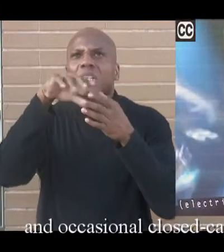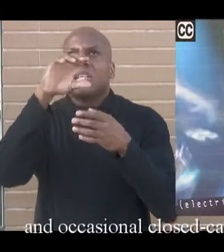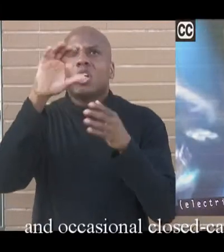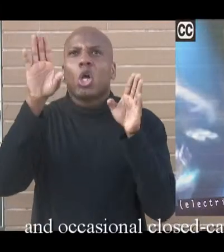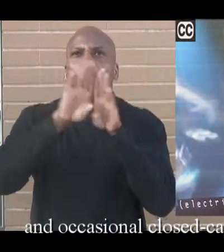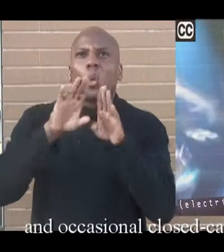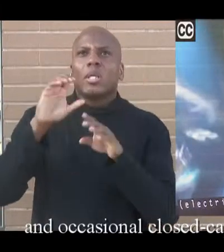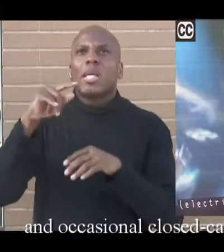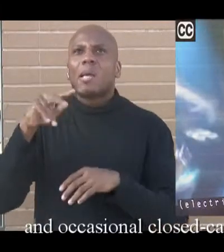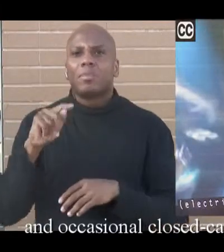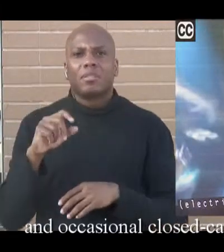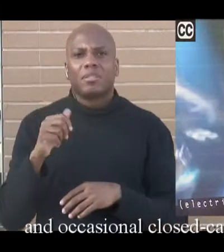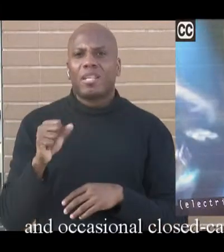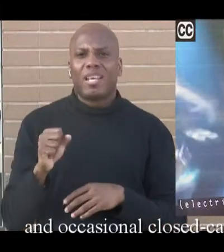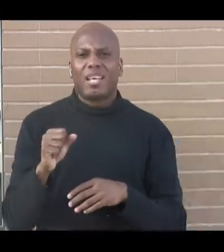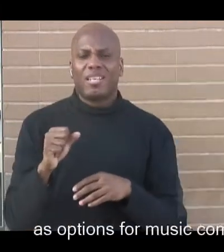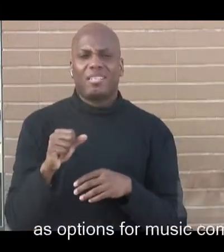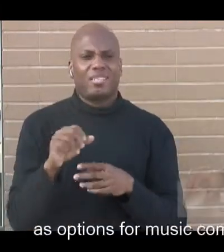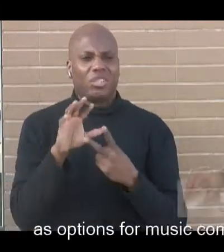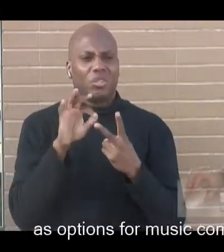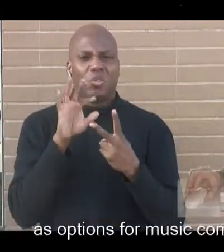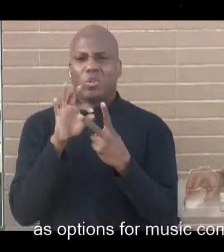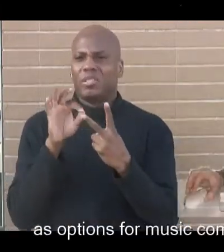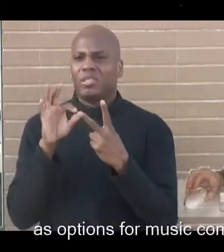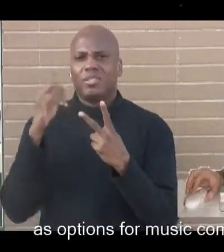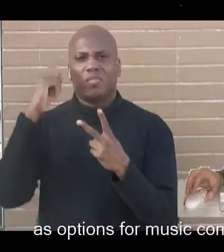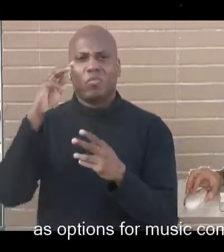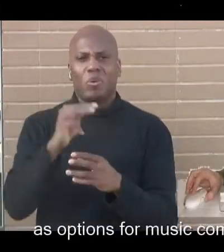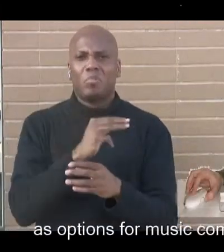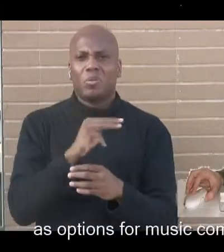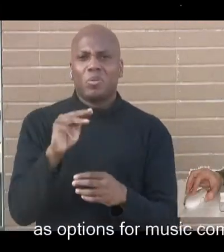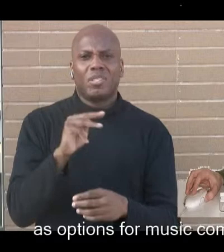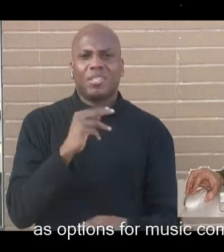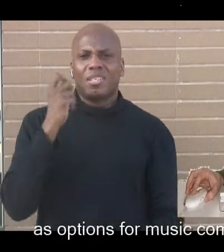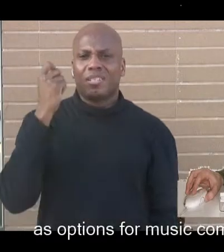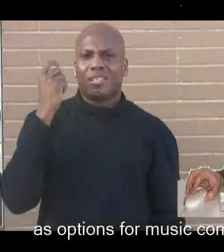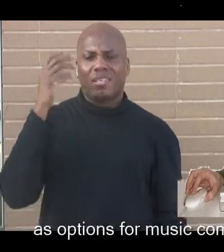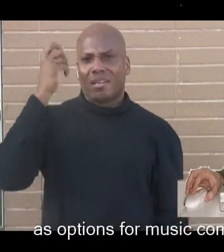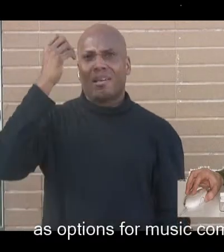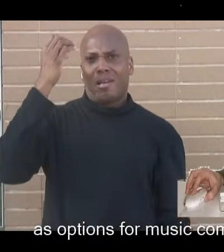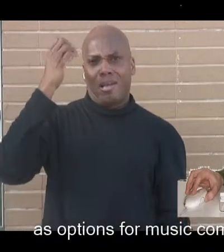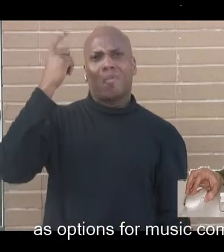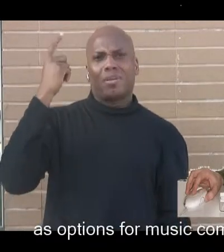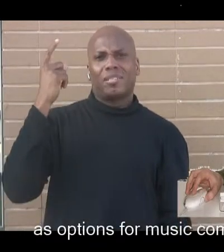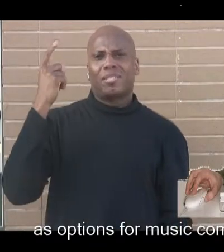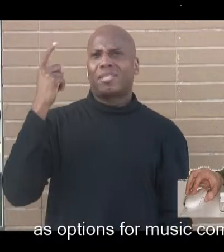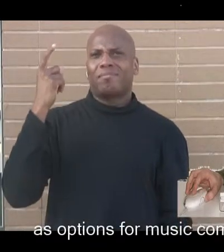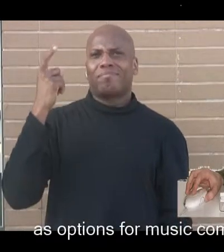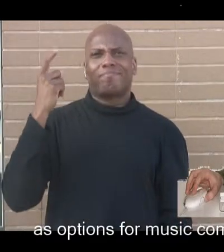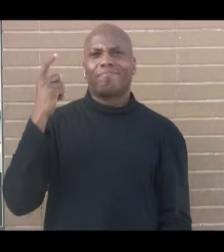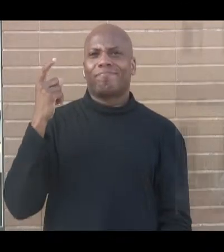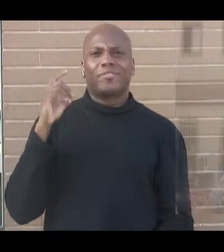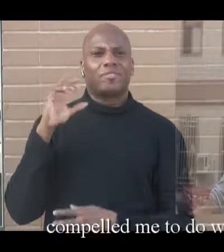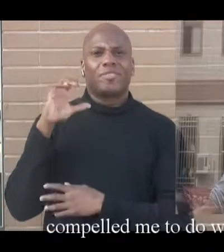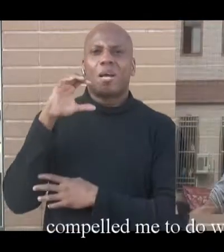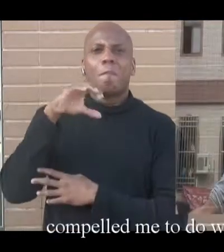occasional closed captions to read as options for music comprehension